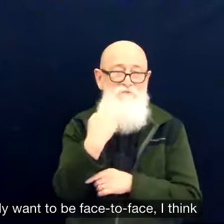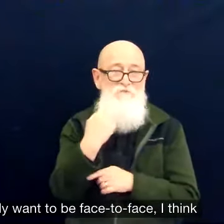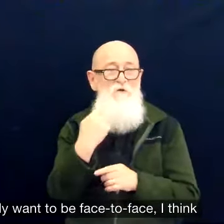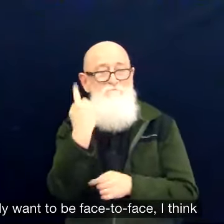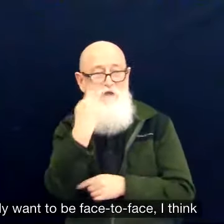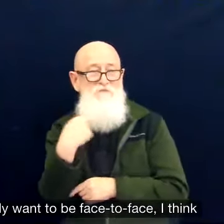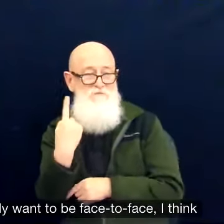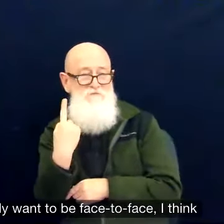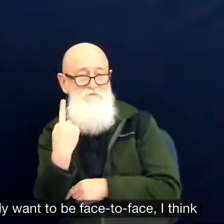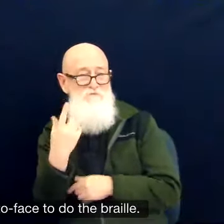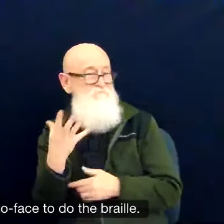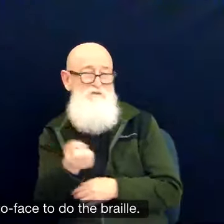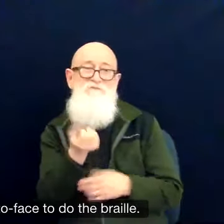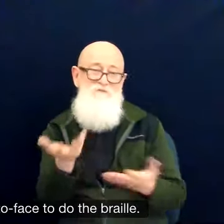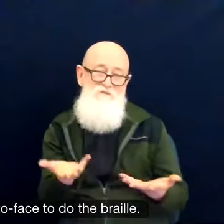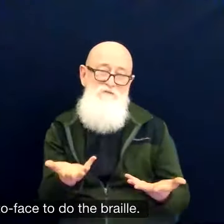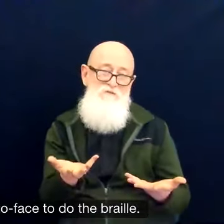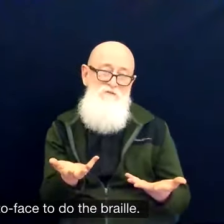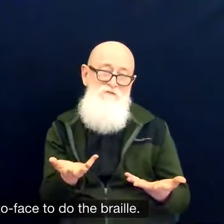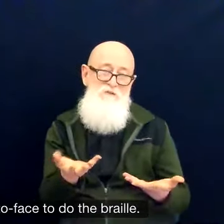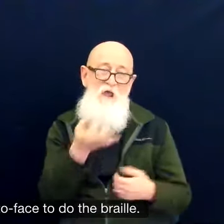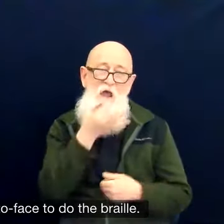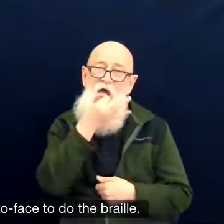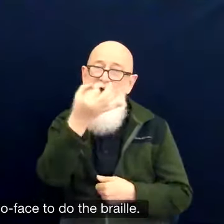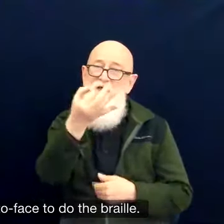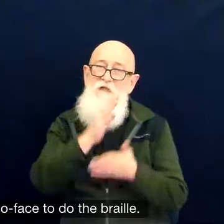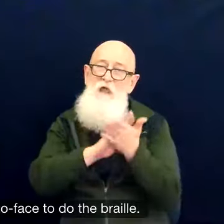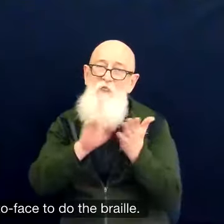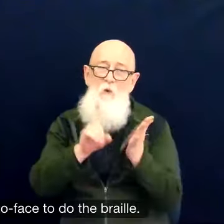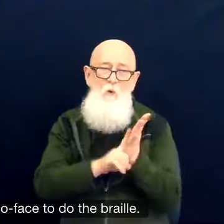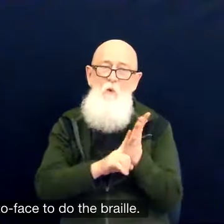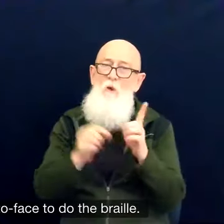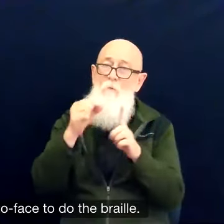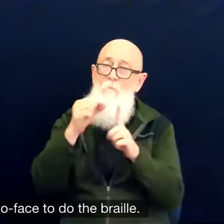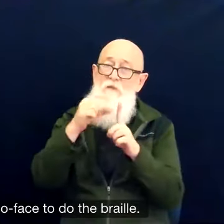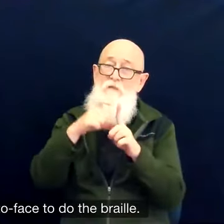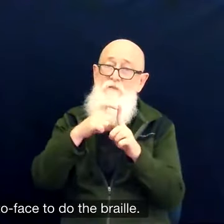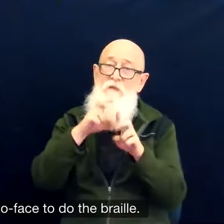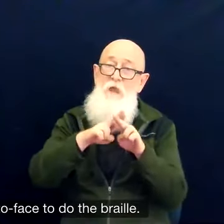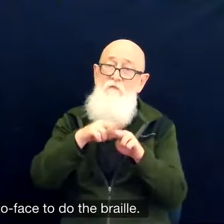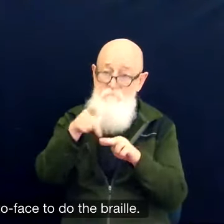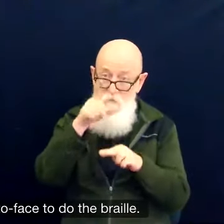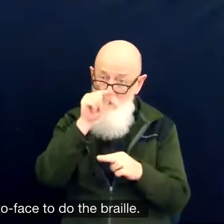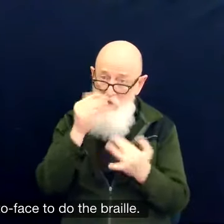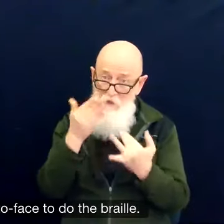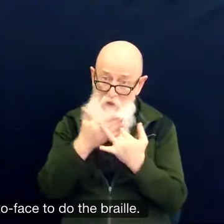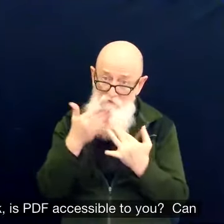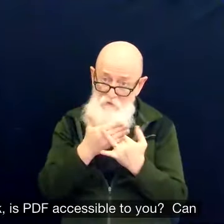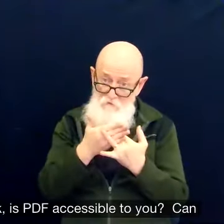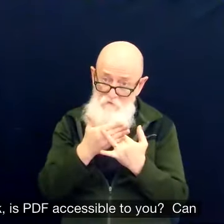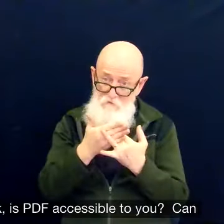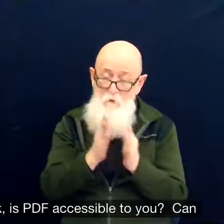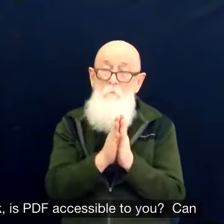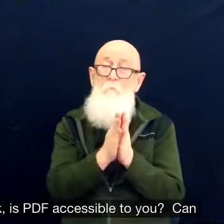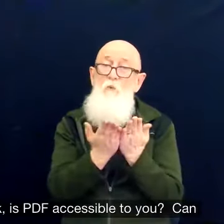It's Meredith again. Heather, can I just check, is PDF accessible to you? Can you use bookmarks with PDF format?